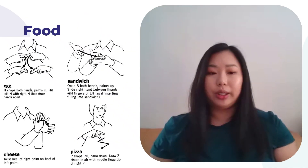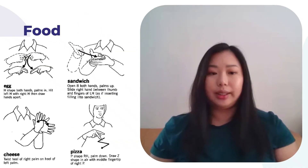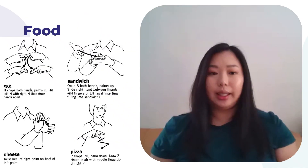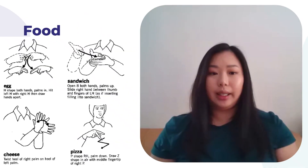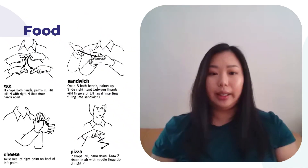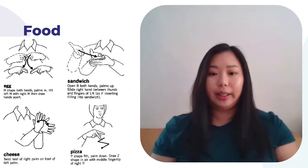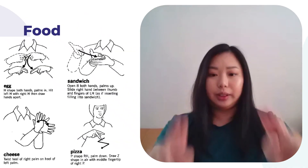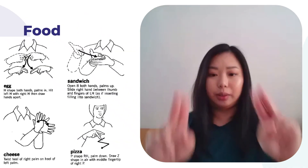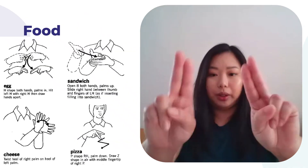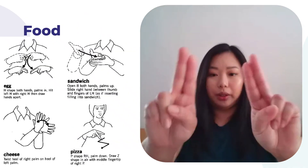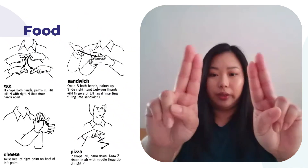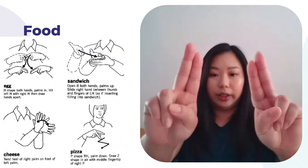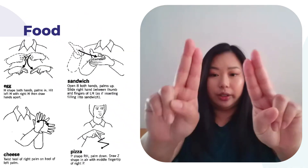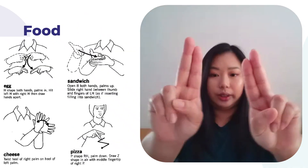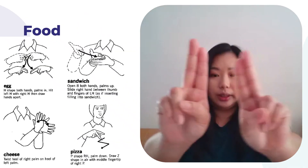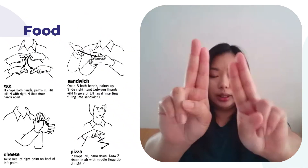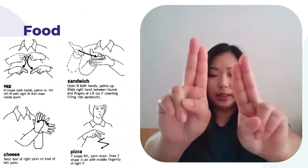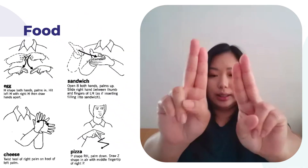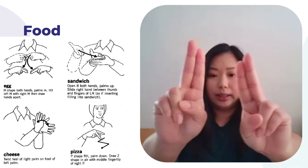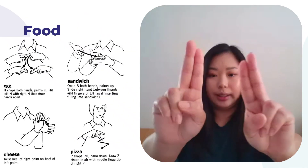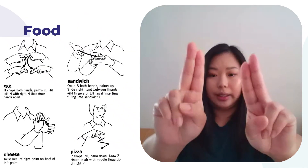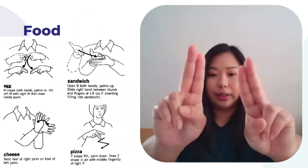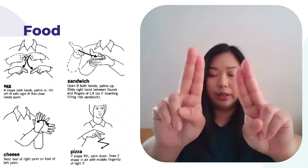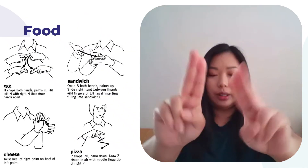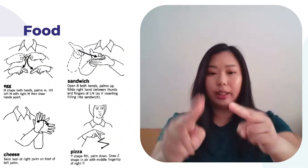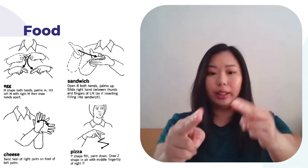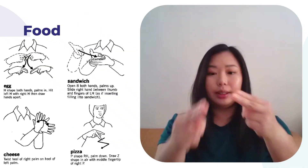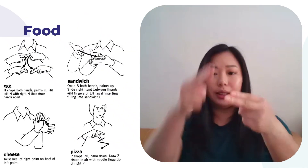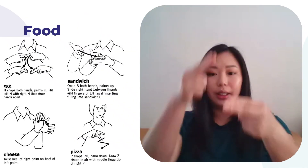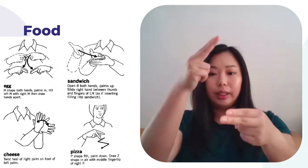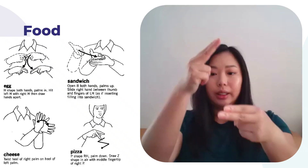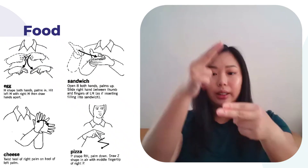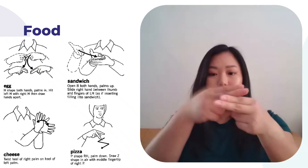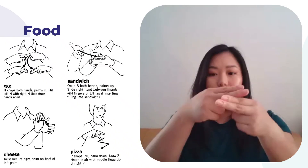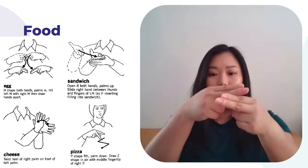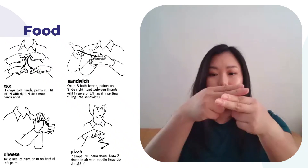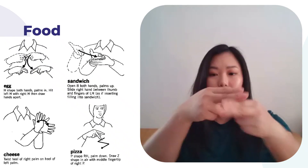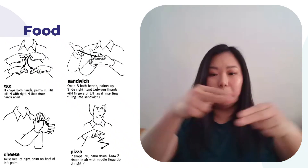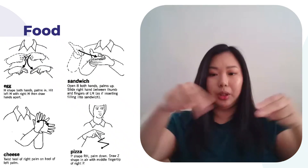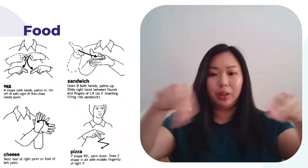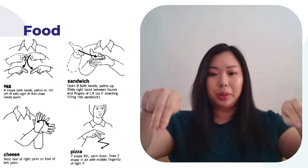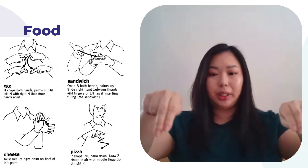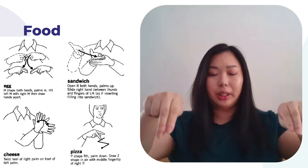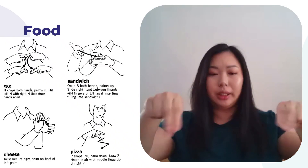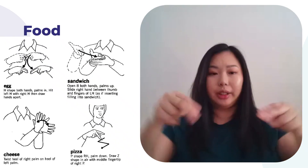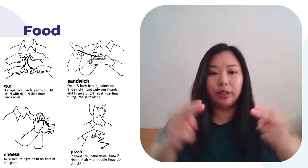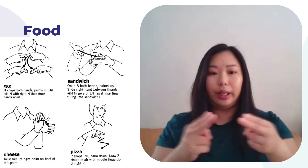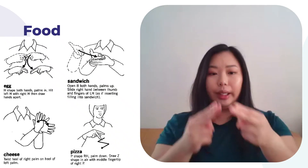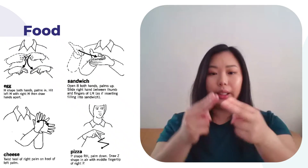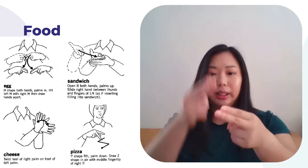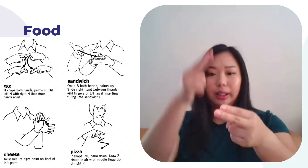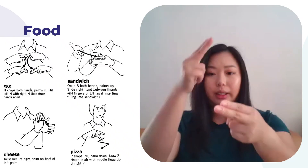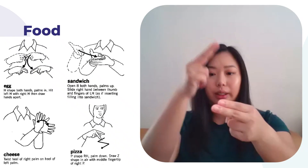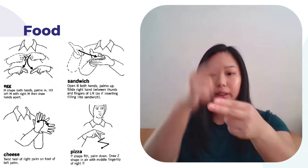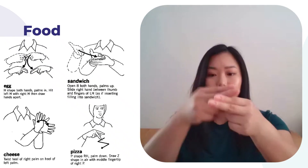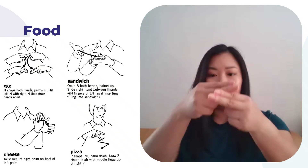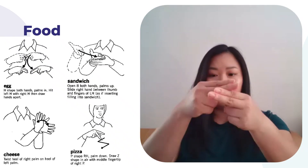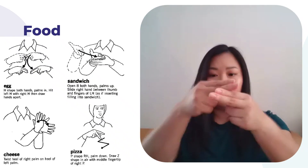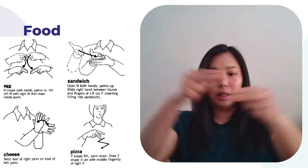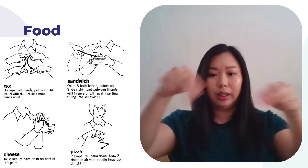The next word is egg, so both fingers stuck together like this. Tap, then pull apart like you're cracking an